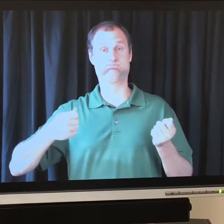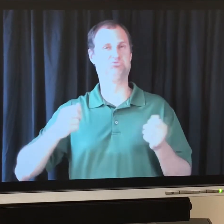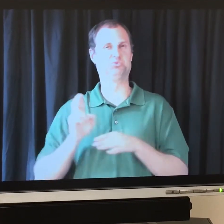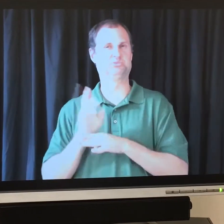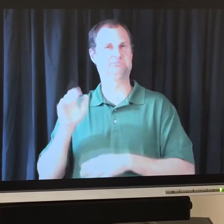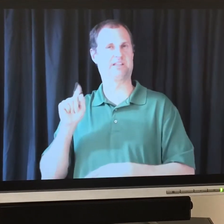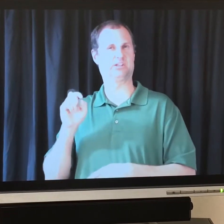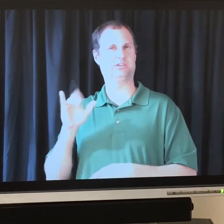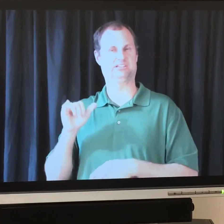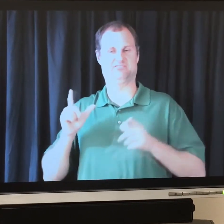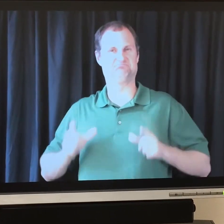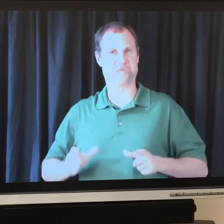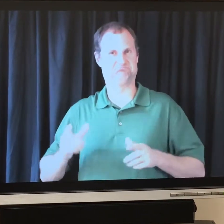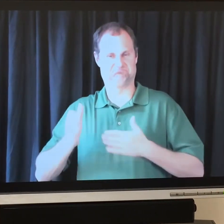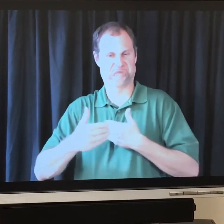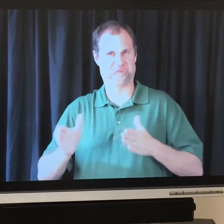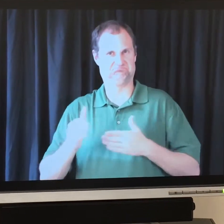So when you start your car,